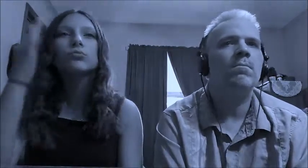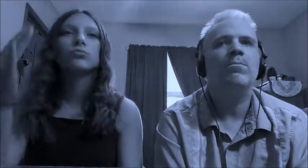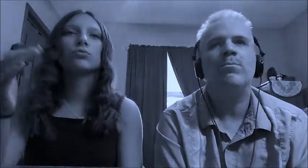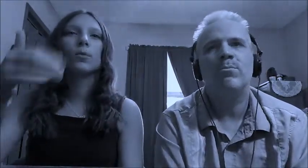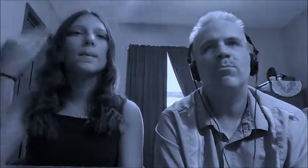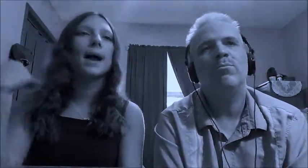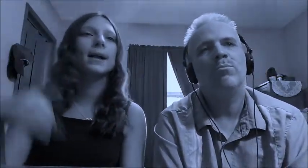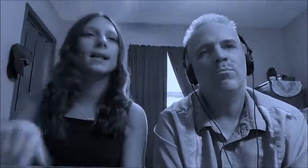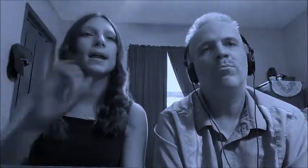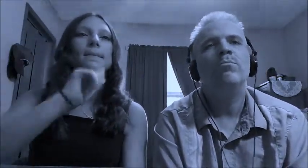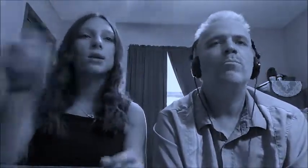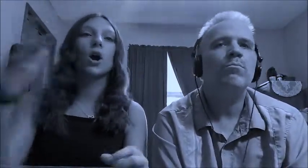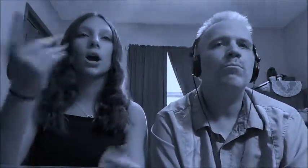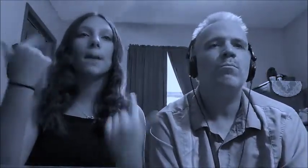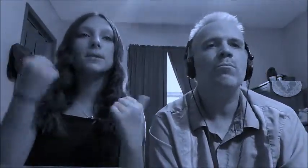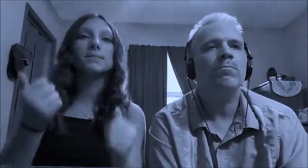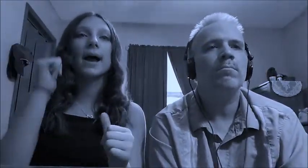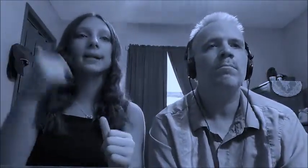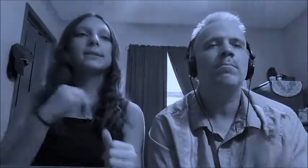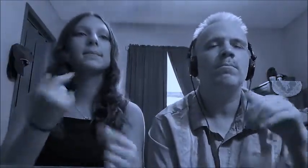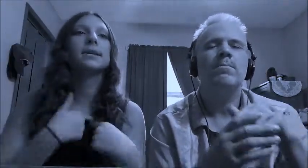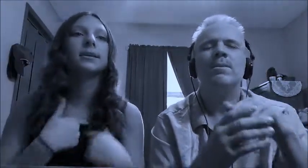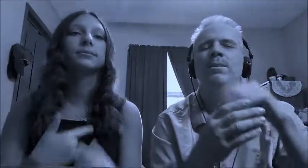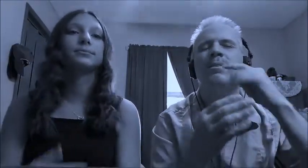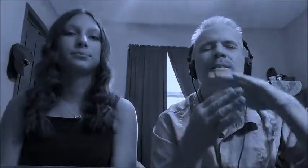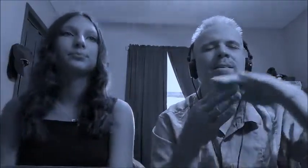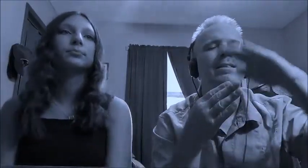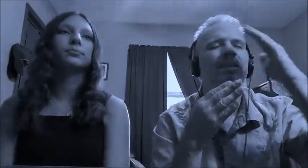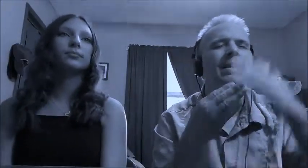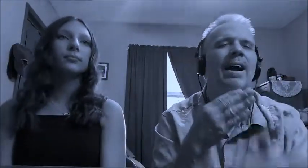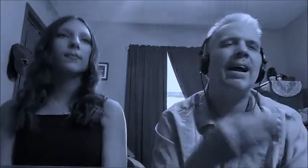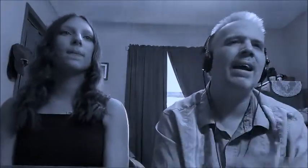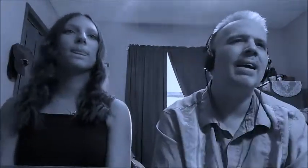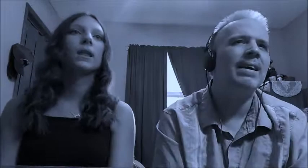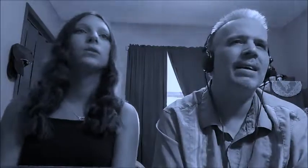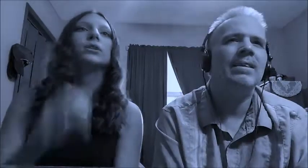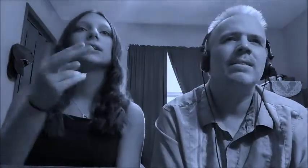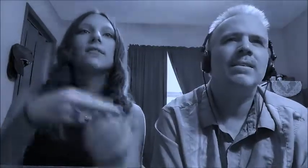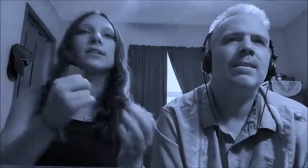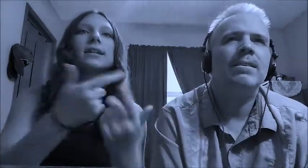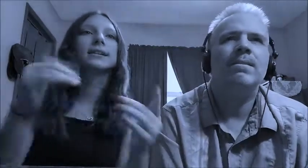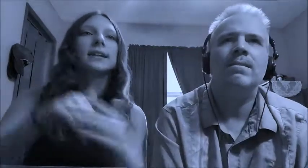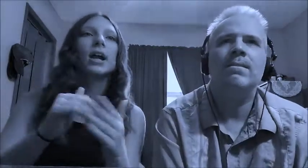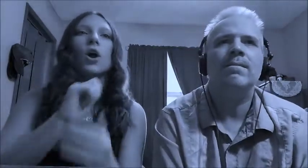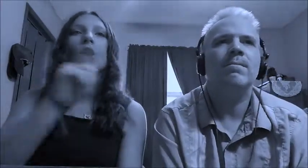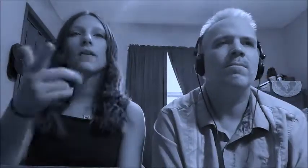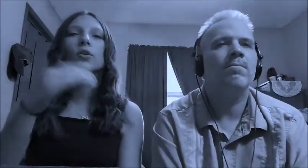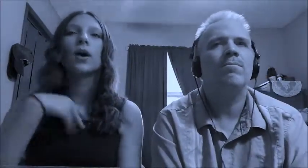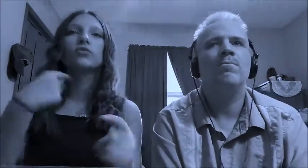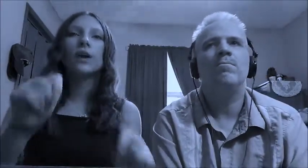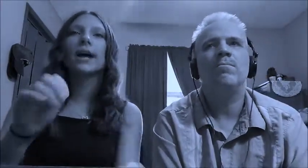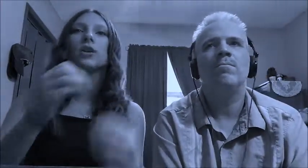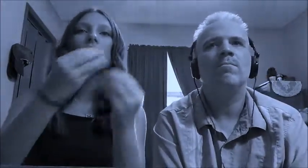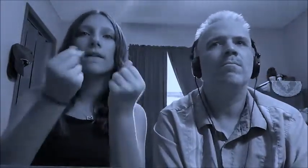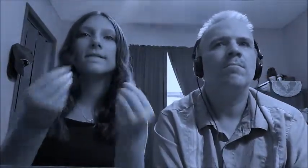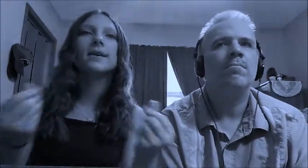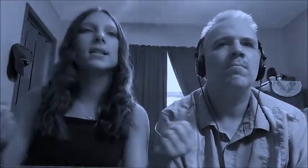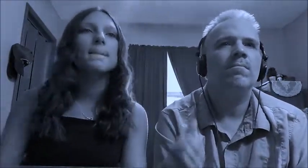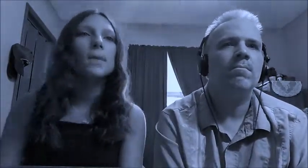that you knew me back then But it all comes back to me in the end You kept everything inside and even though I tried It all fell